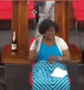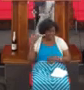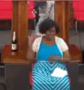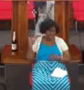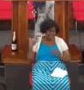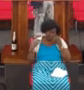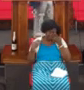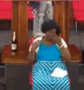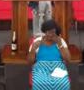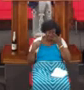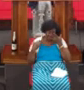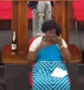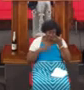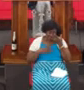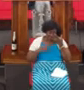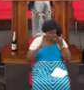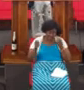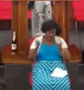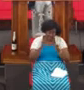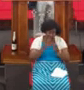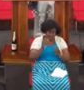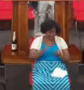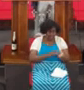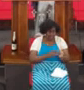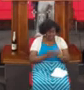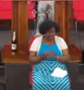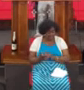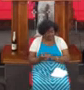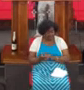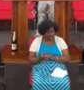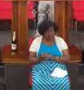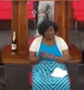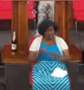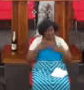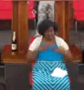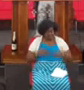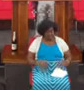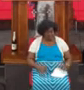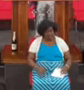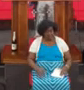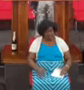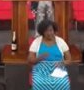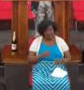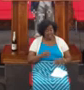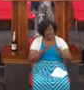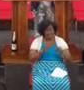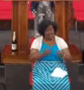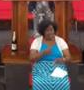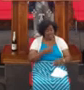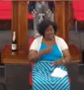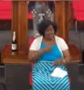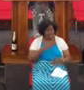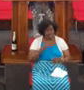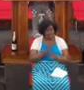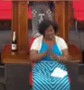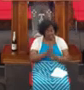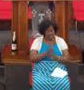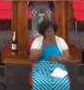30 plus years ago, I met Jesus. Clothed me. Placed me in my right